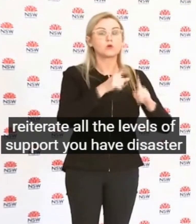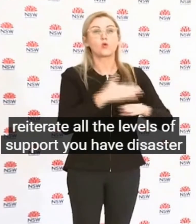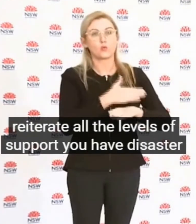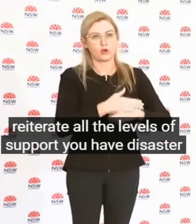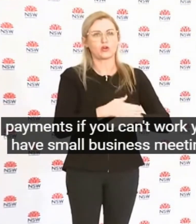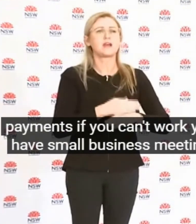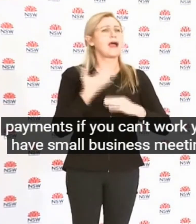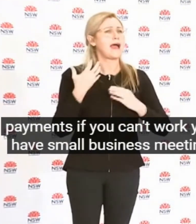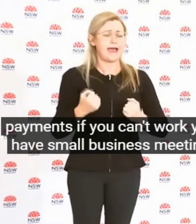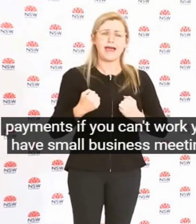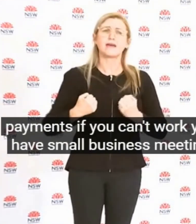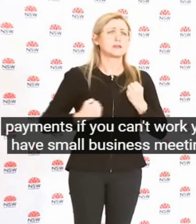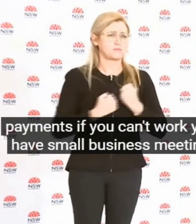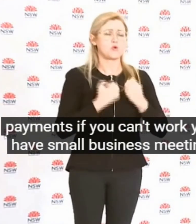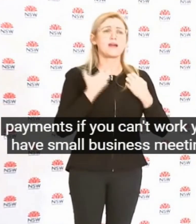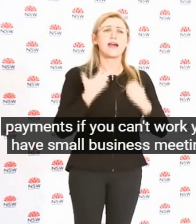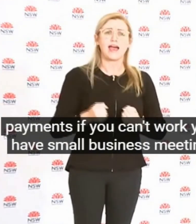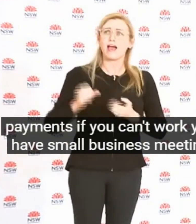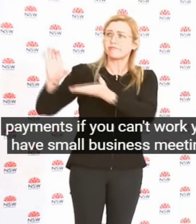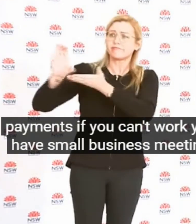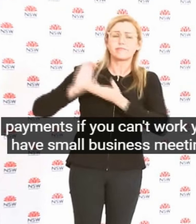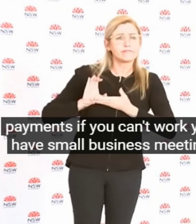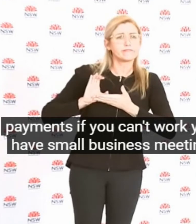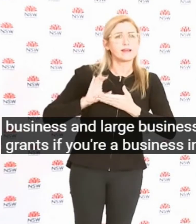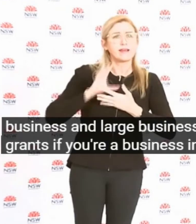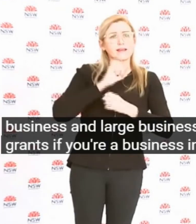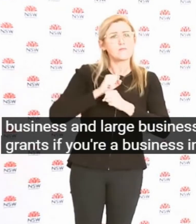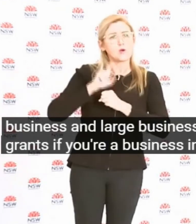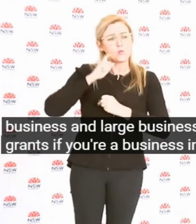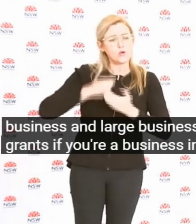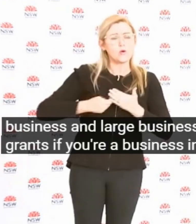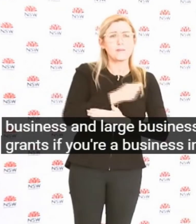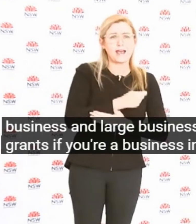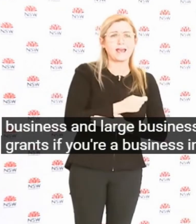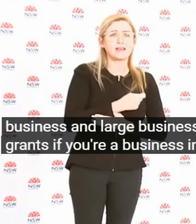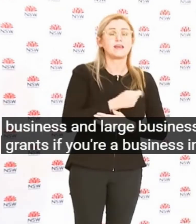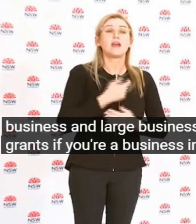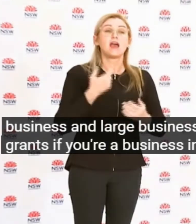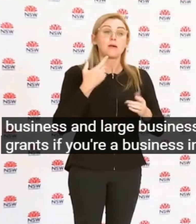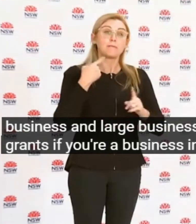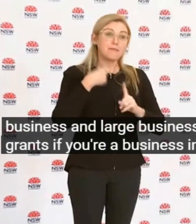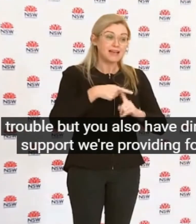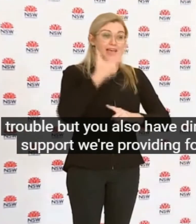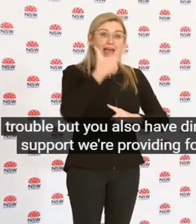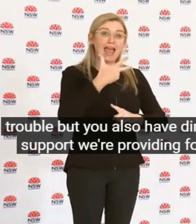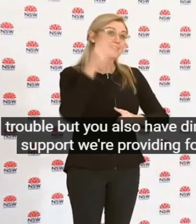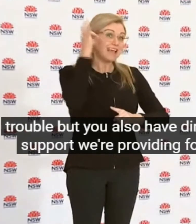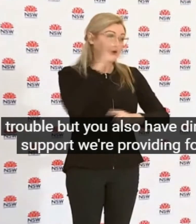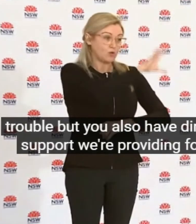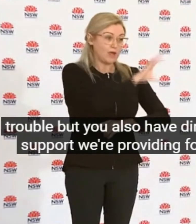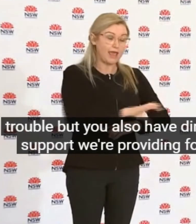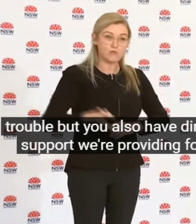business in trouble. But you also have direct support we're providing for communities in those 8 local government areas. The government is working with community leaders to provide